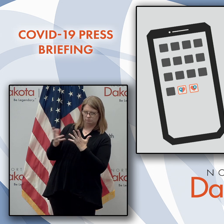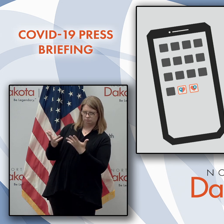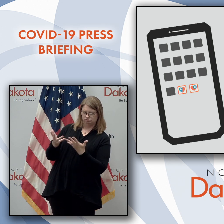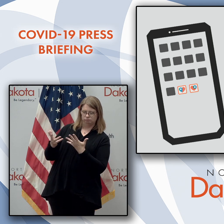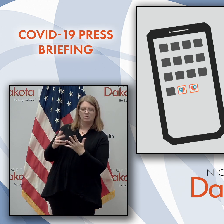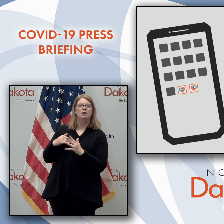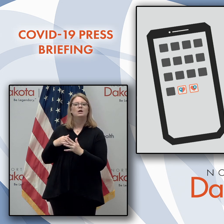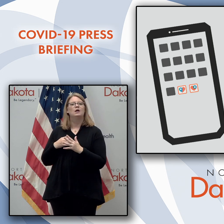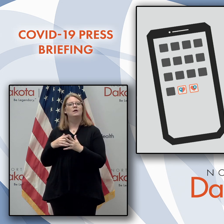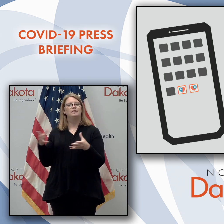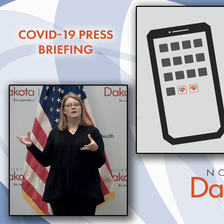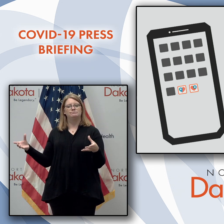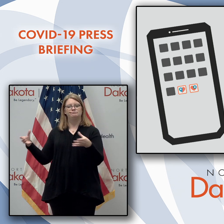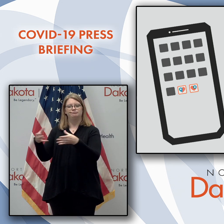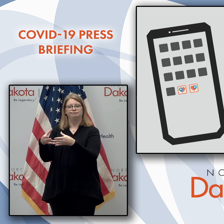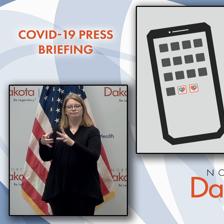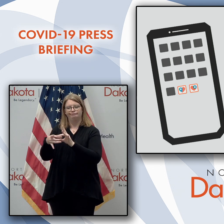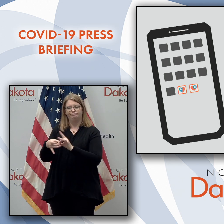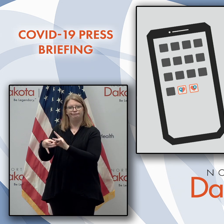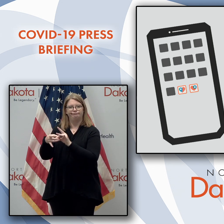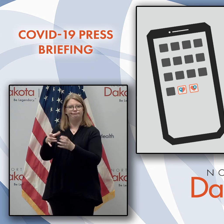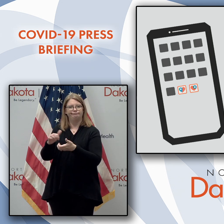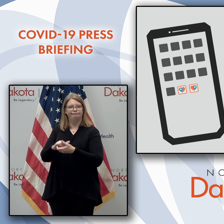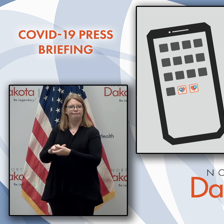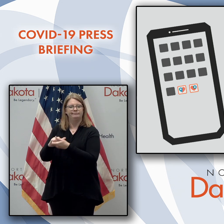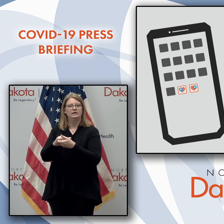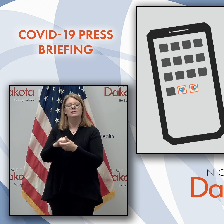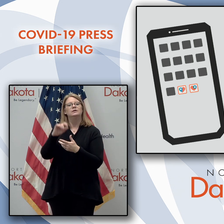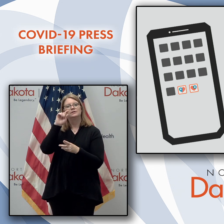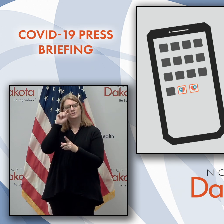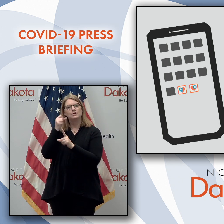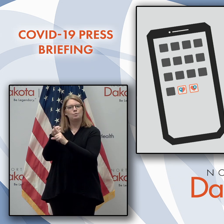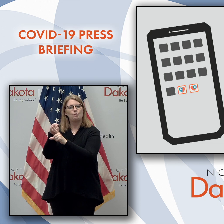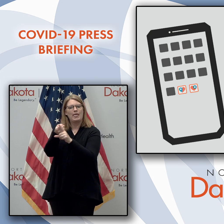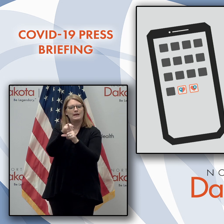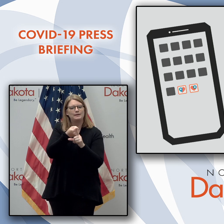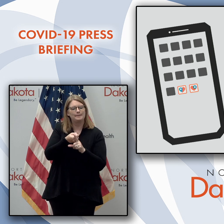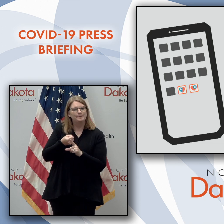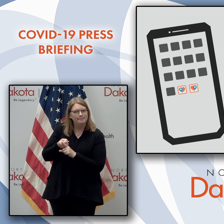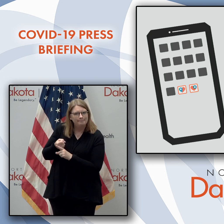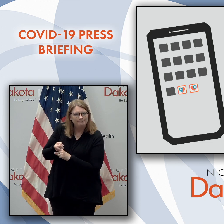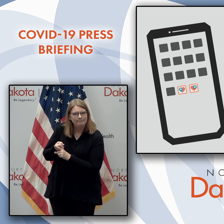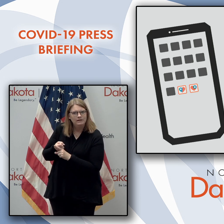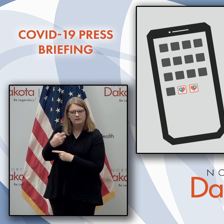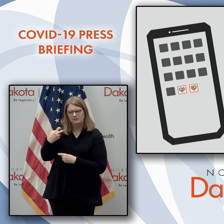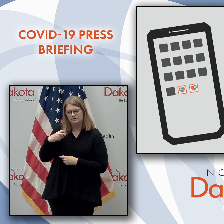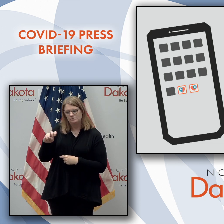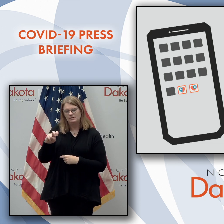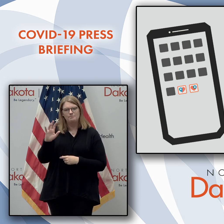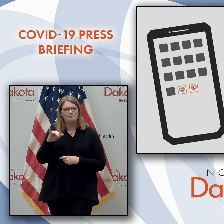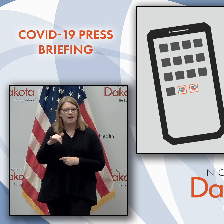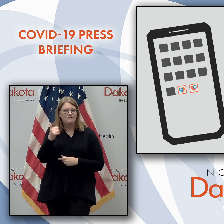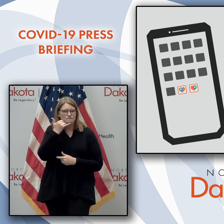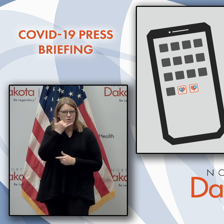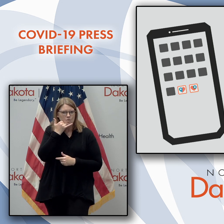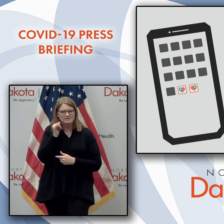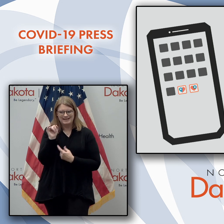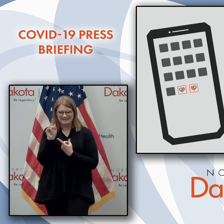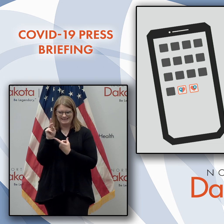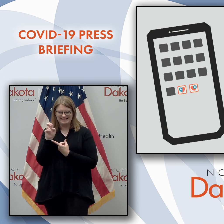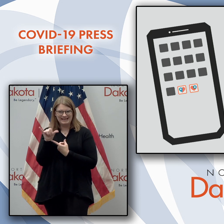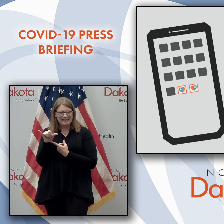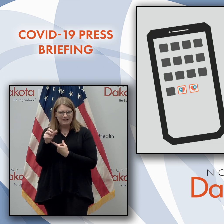or near-field technology. It collects random anonymous keys, which are transmitted by phones, and using